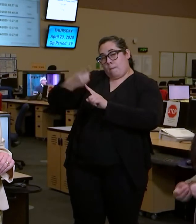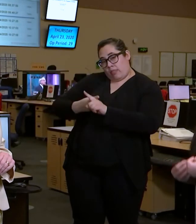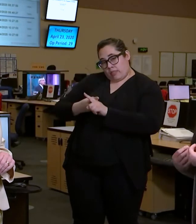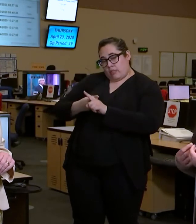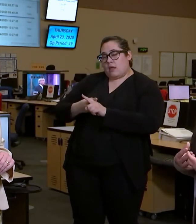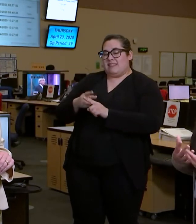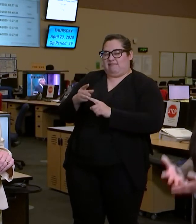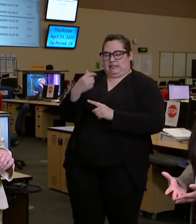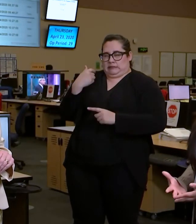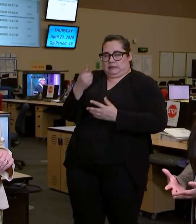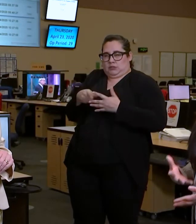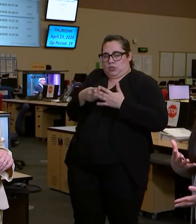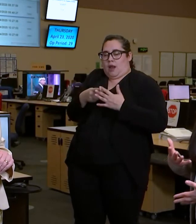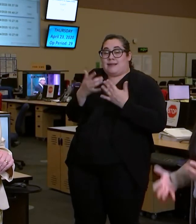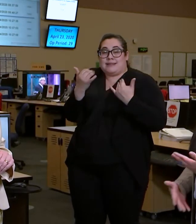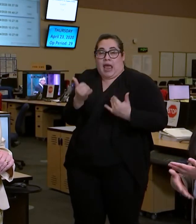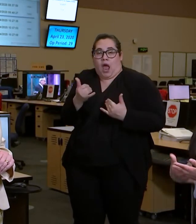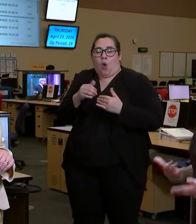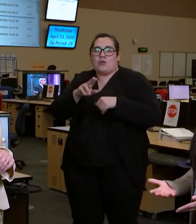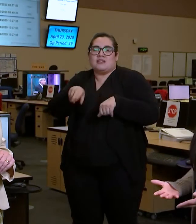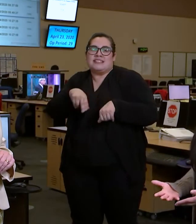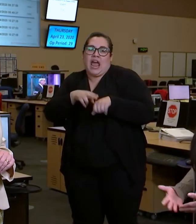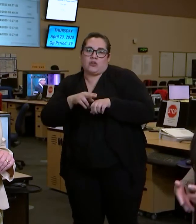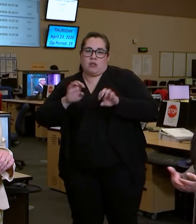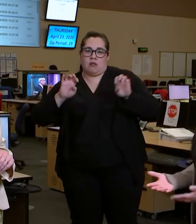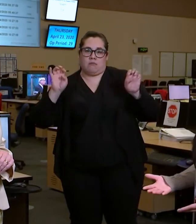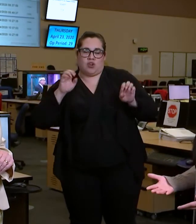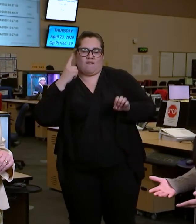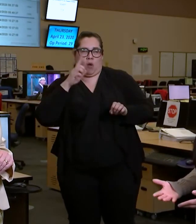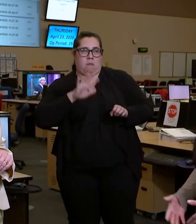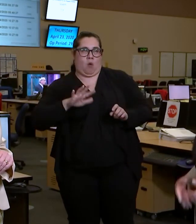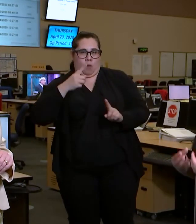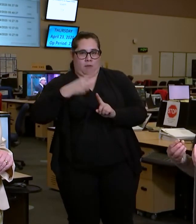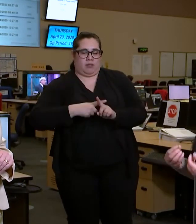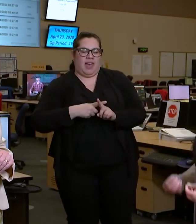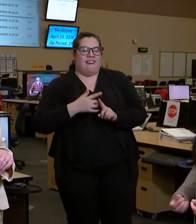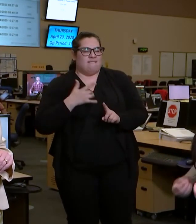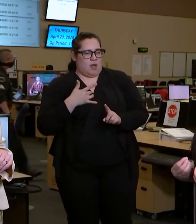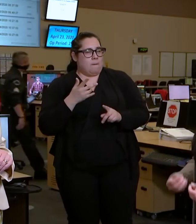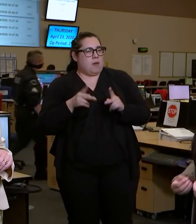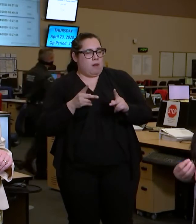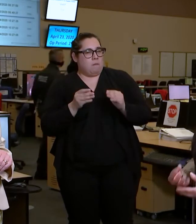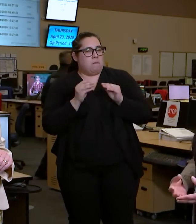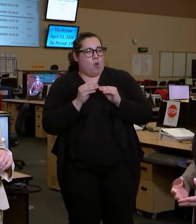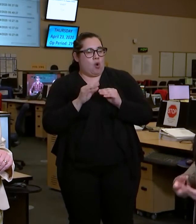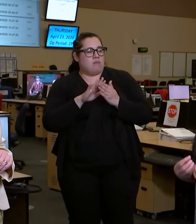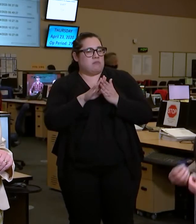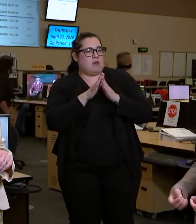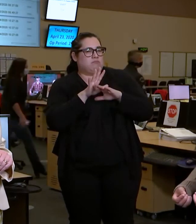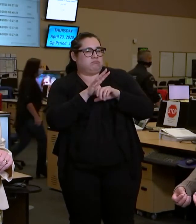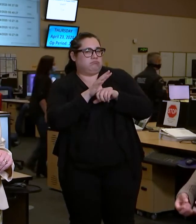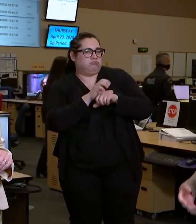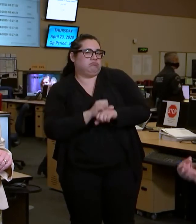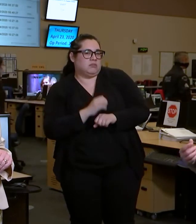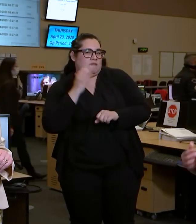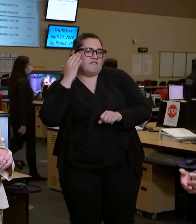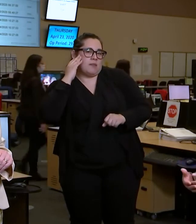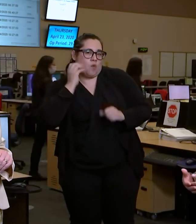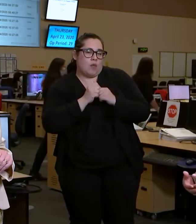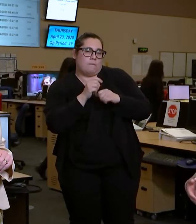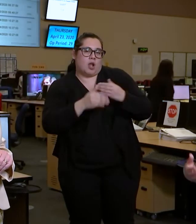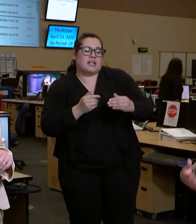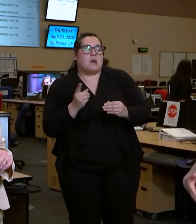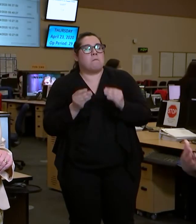and now that we are in this national emergency for about a month, I feel like people are more familiar with this process, and they're